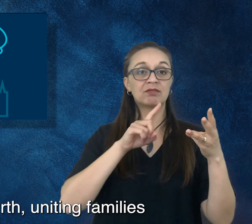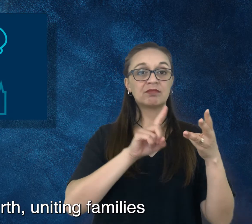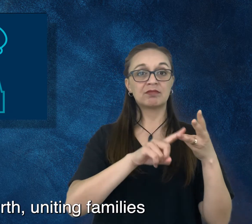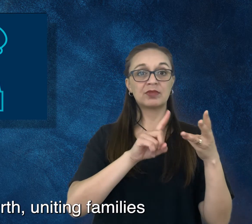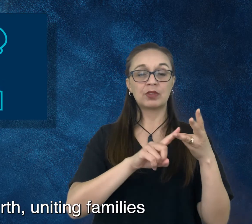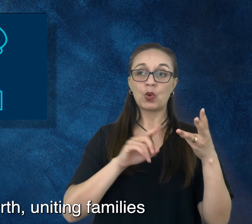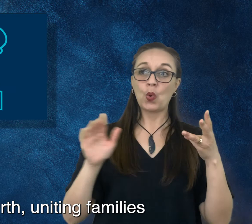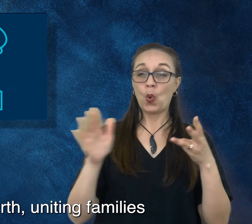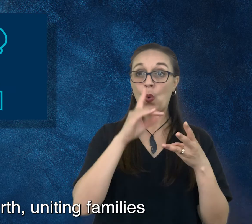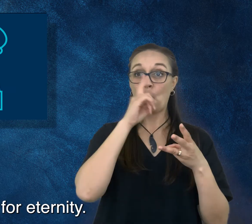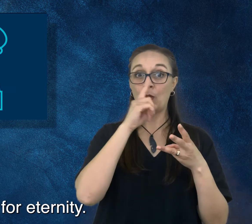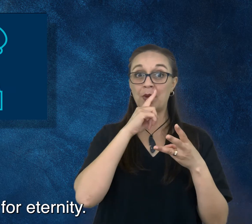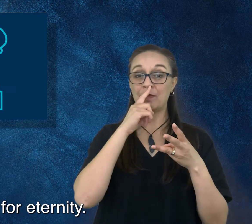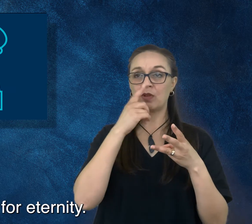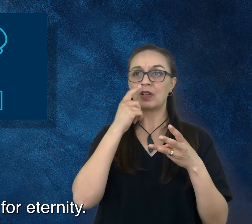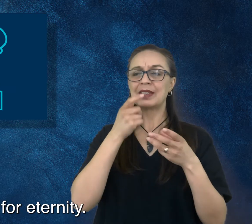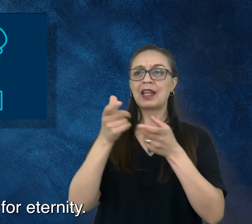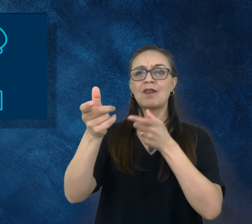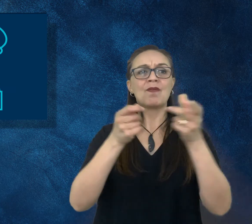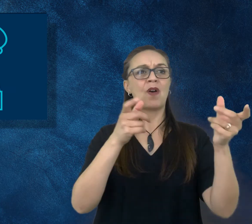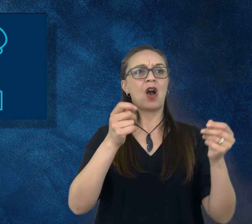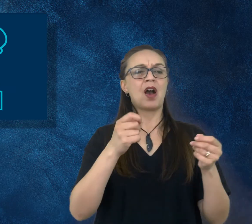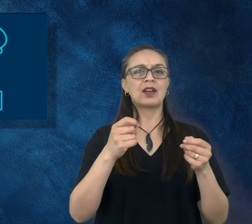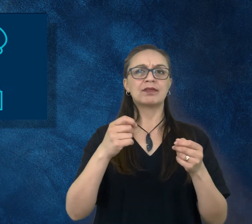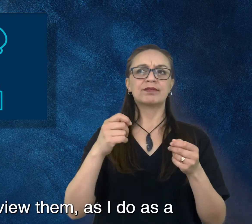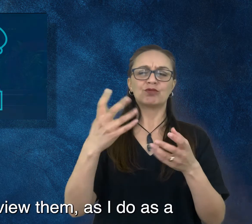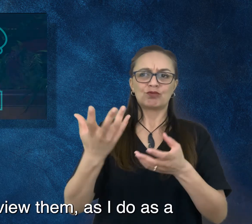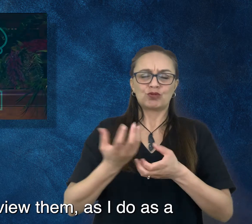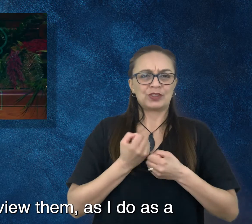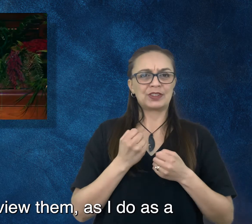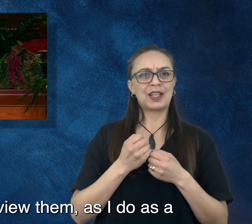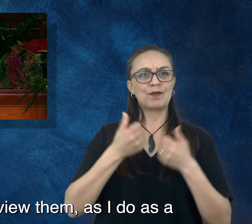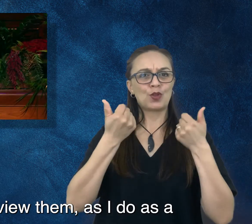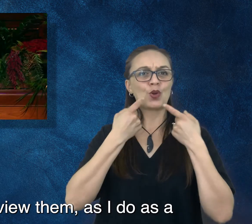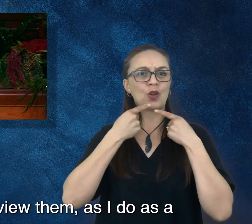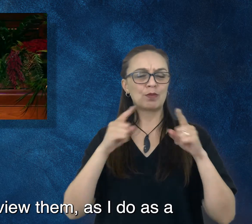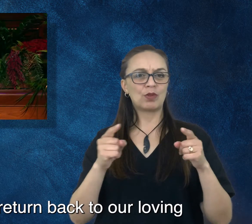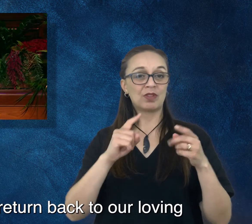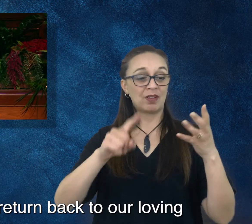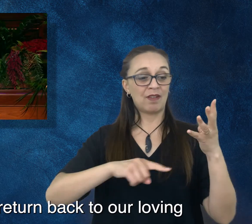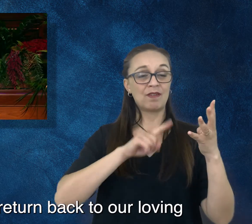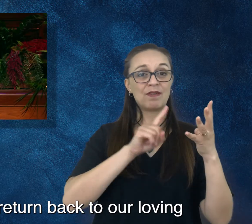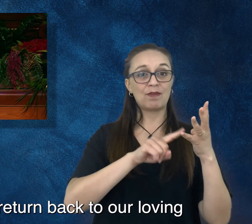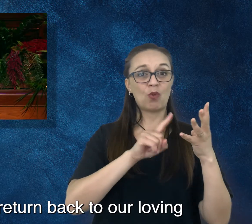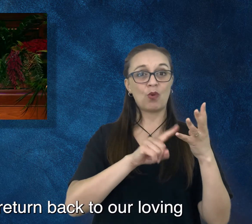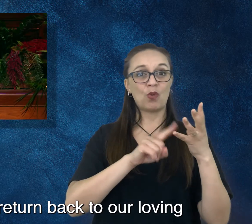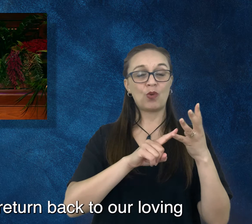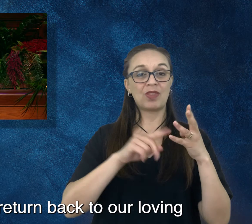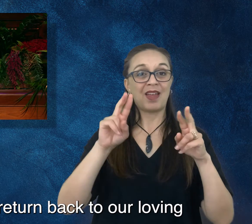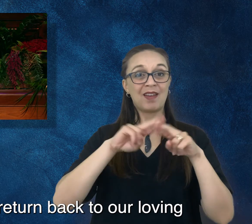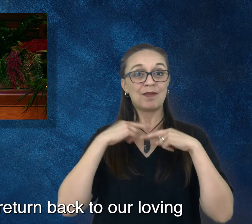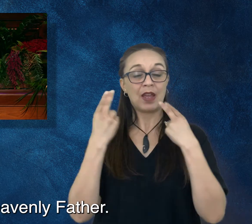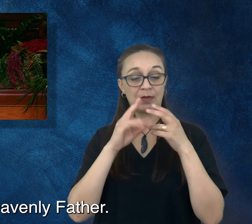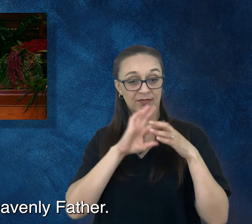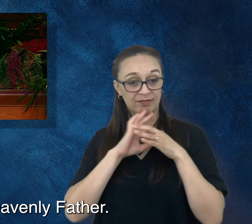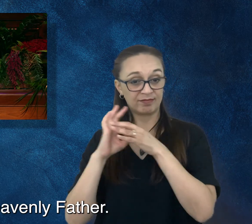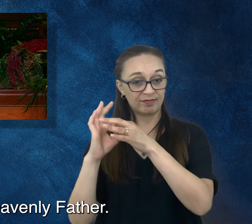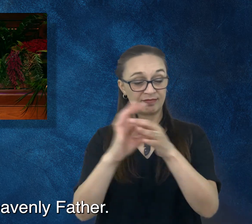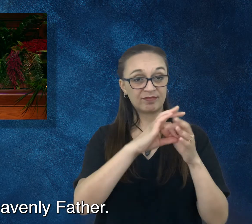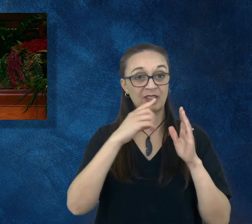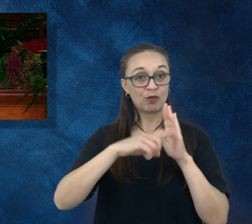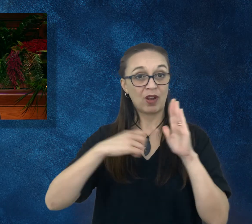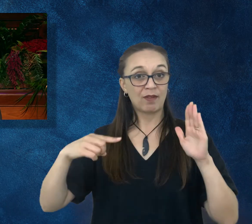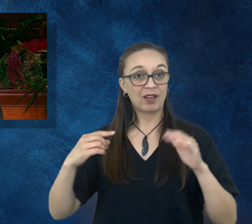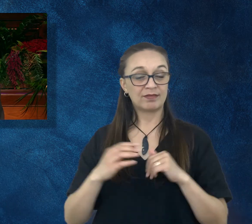fourth, uniting families for eternity. You might view them, as I do, as a roadmap to return back to our loving Heavenly